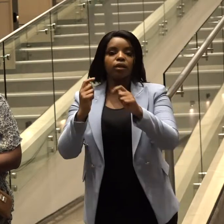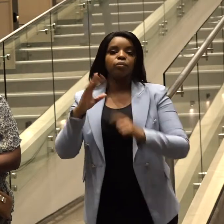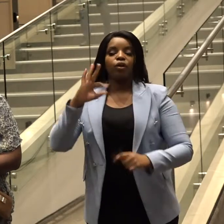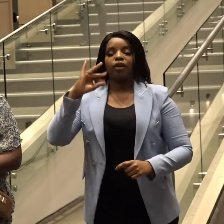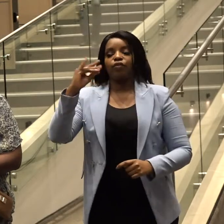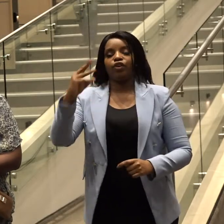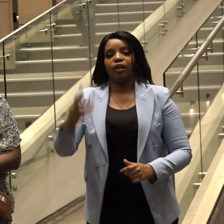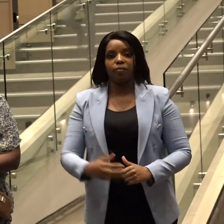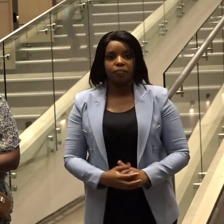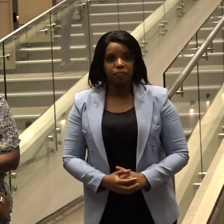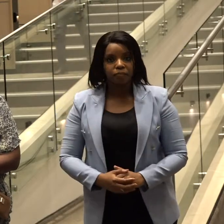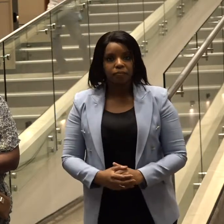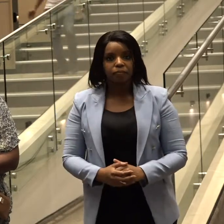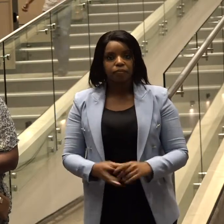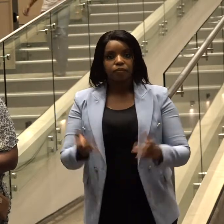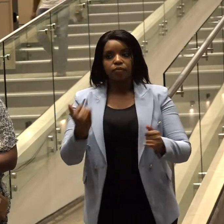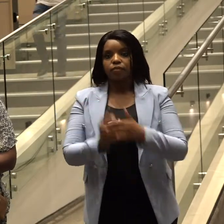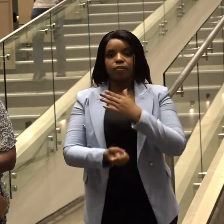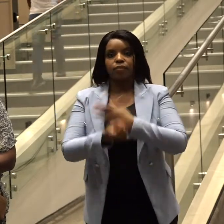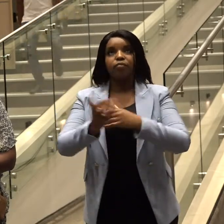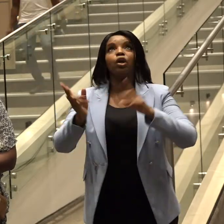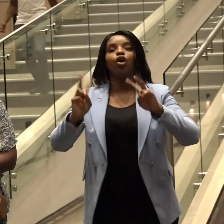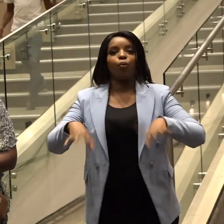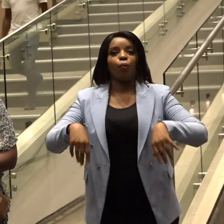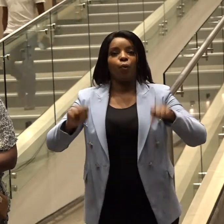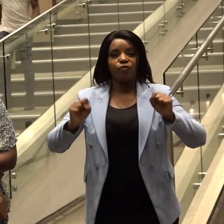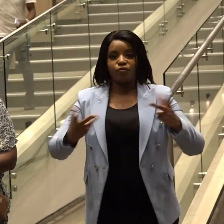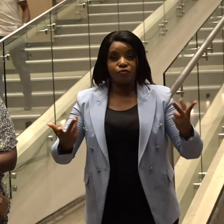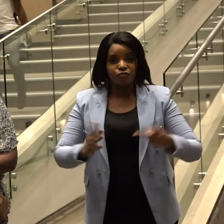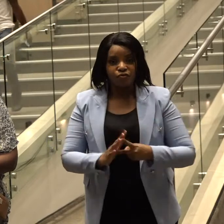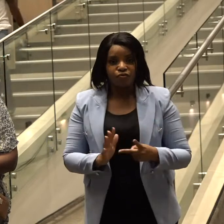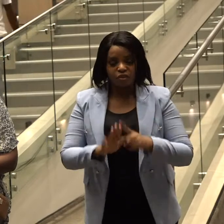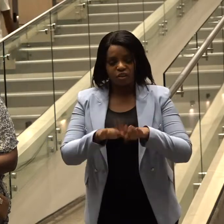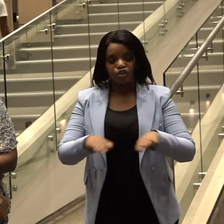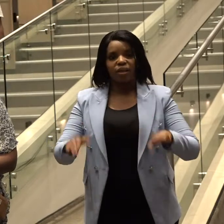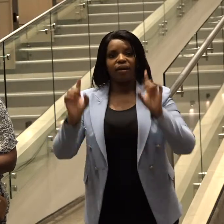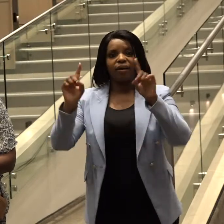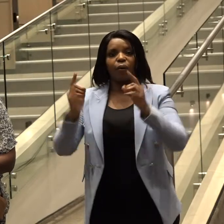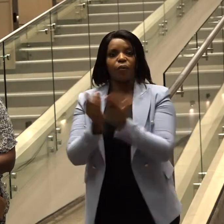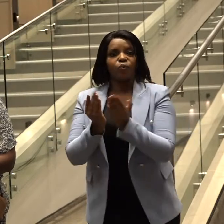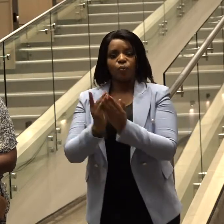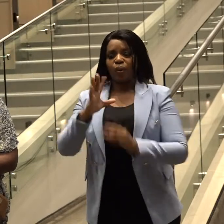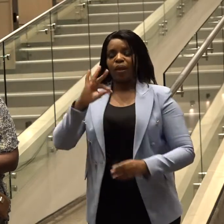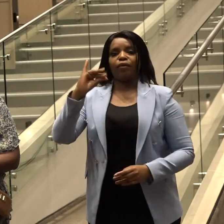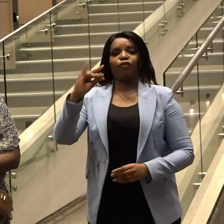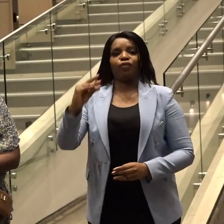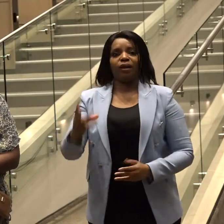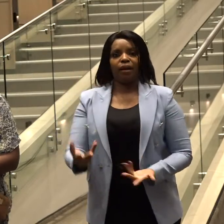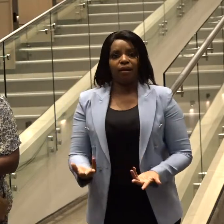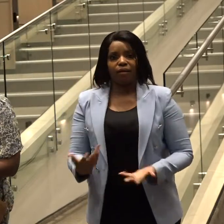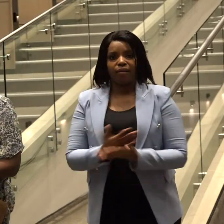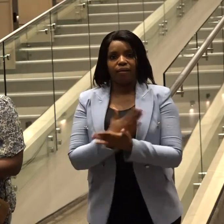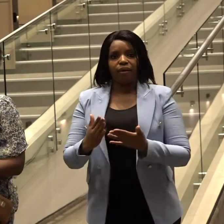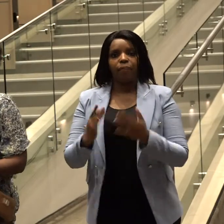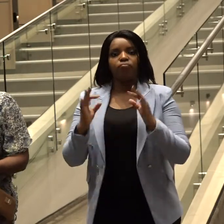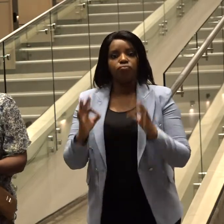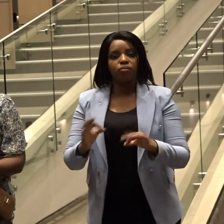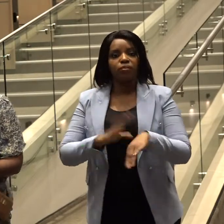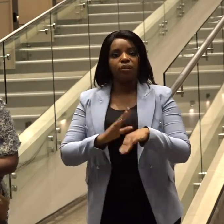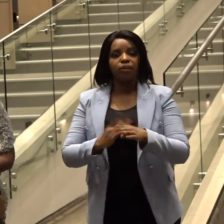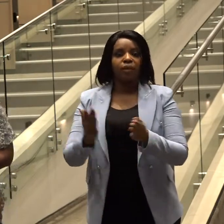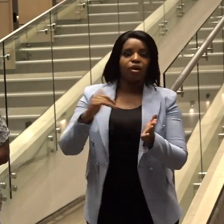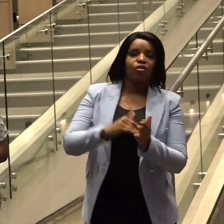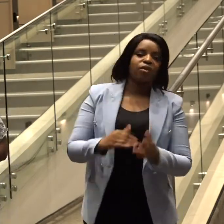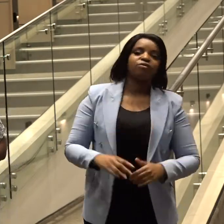low shading children are going to school each and every day will be able to come on home on time because of the low shedding